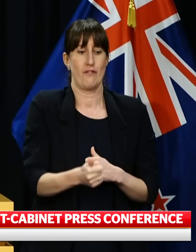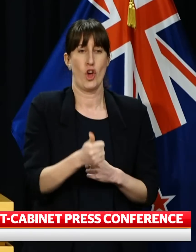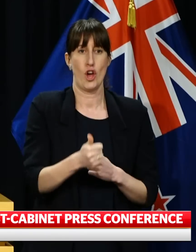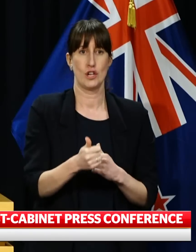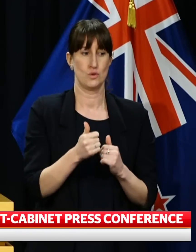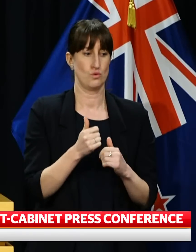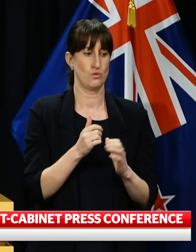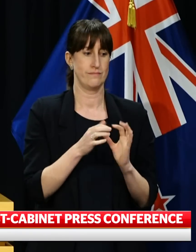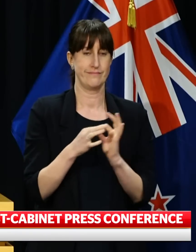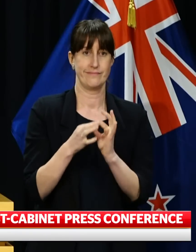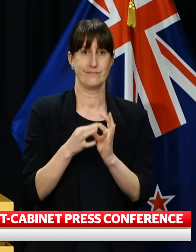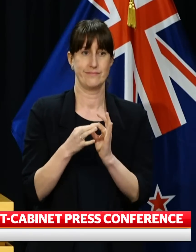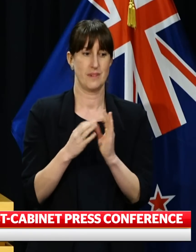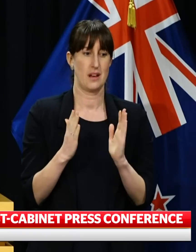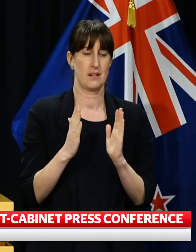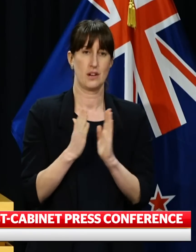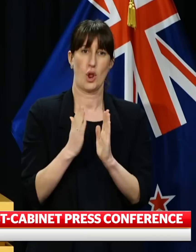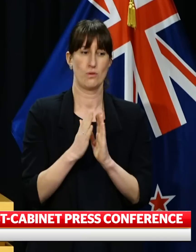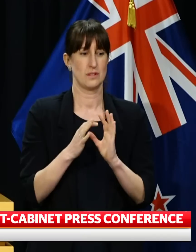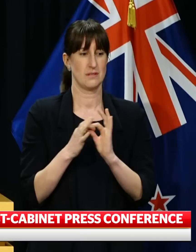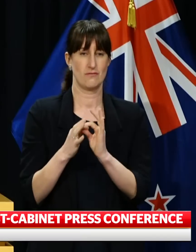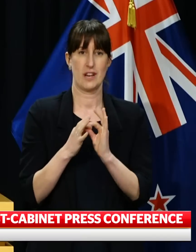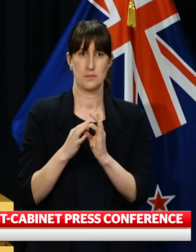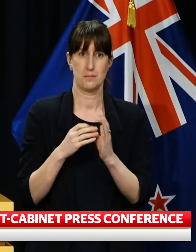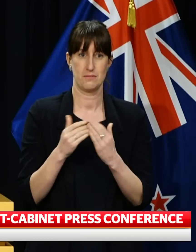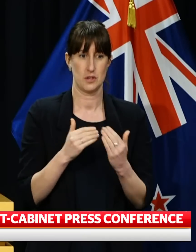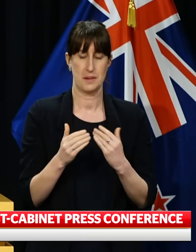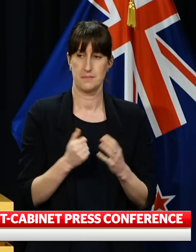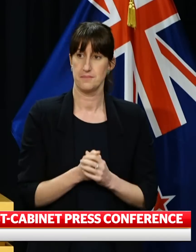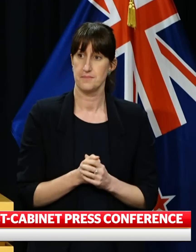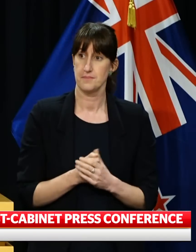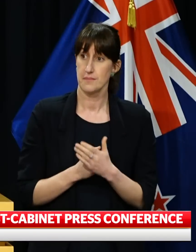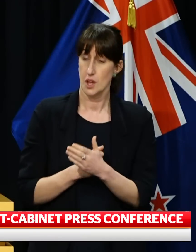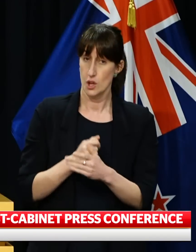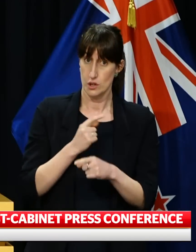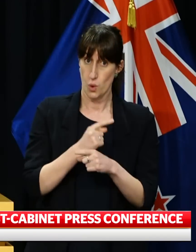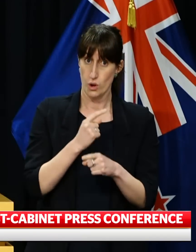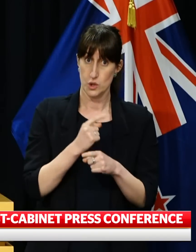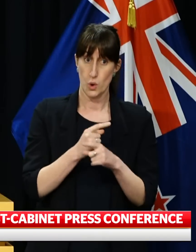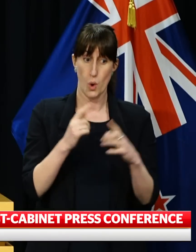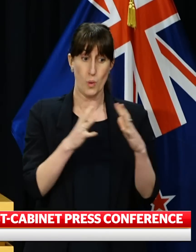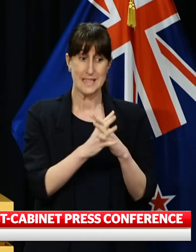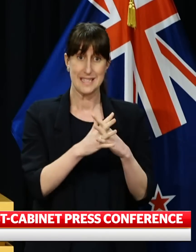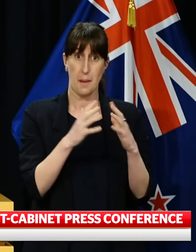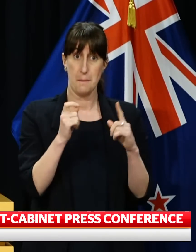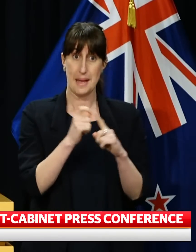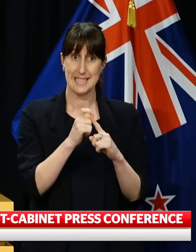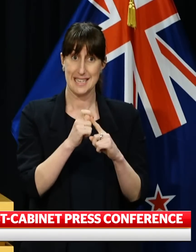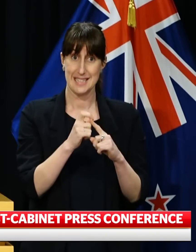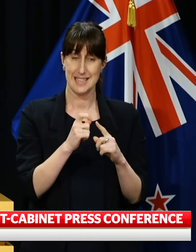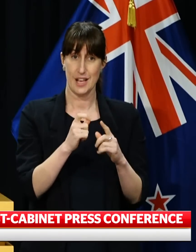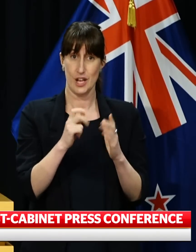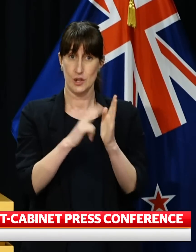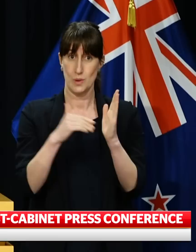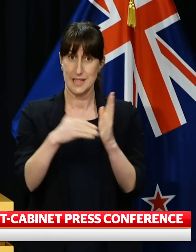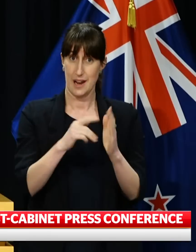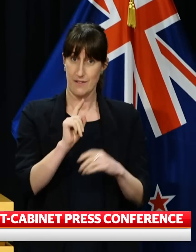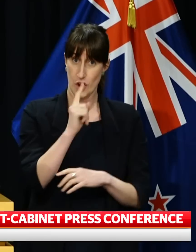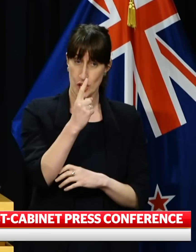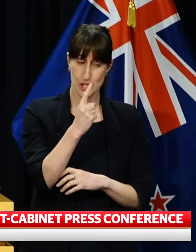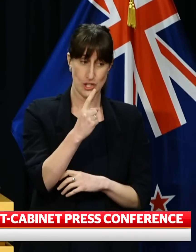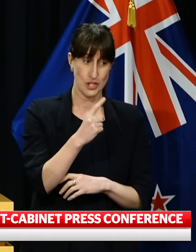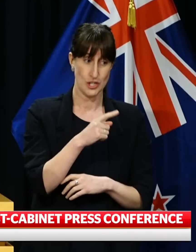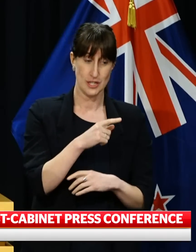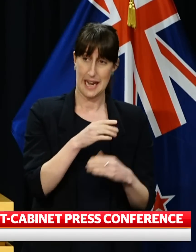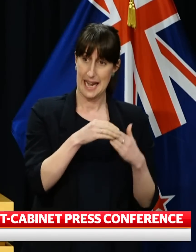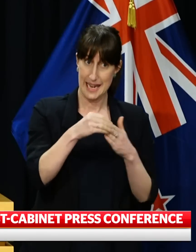Have you had any conversations with Winston Peters about any potential future governing arrangements? No, I've only seen Winston Peters once since I became Prime Minister, which was at Field Days. I